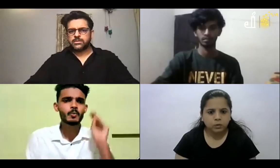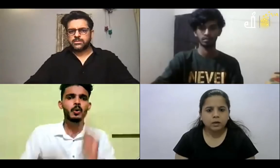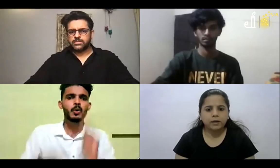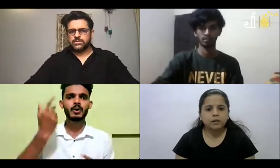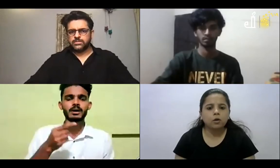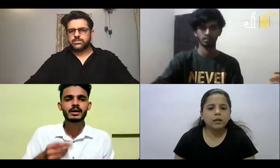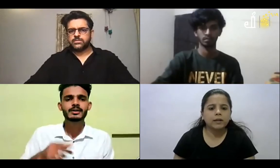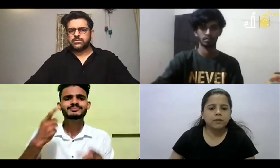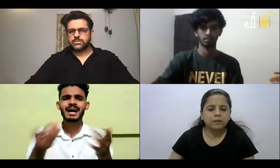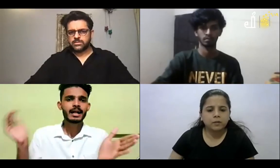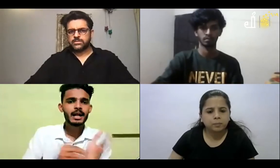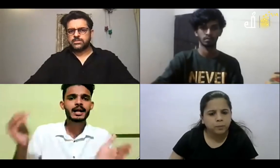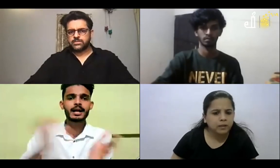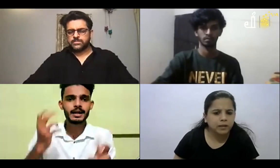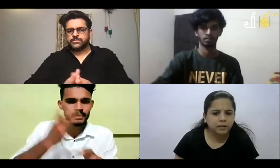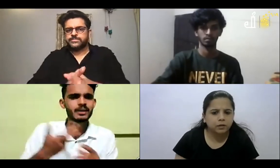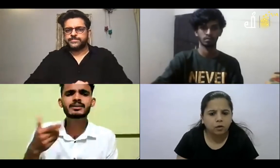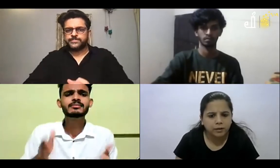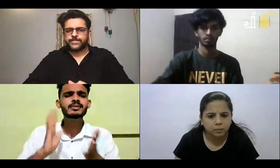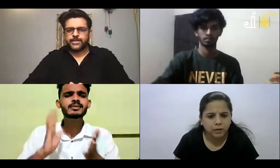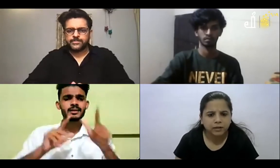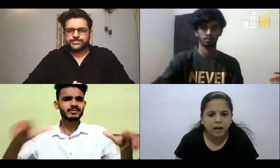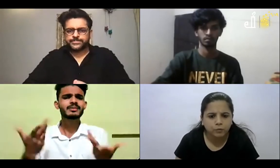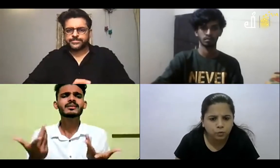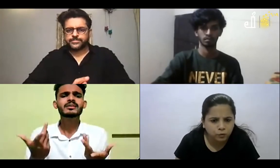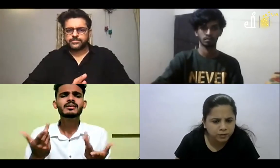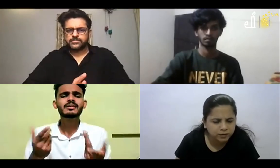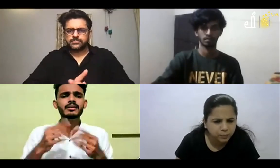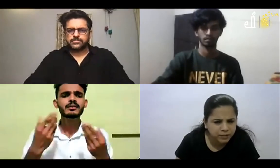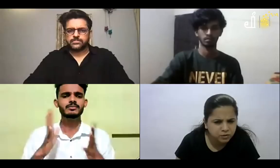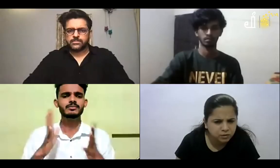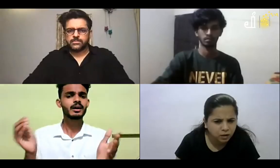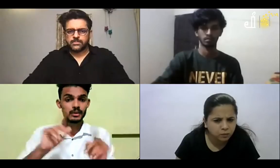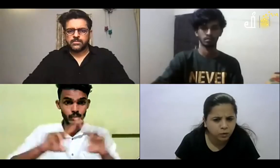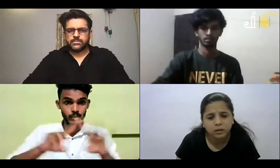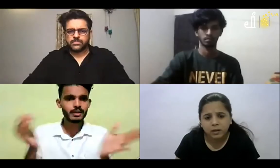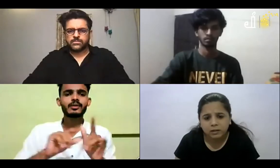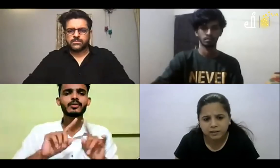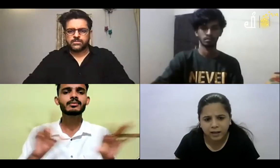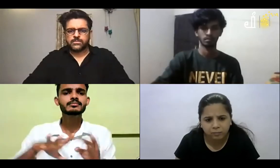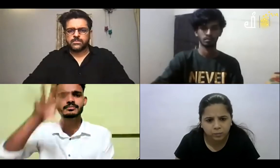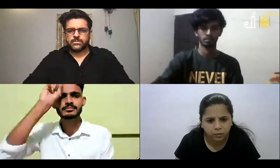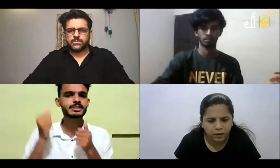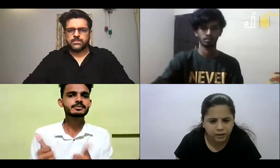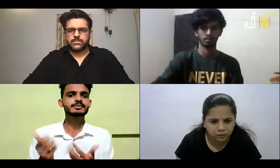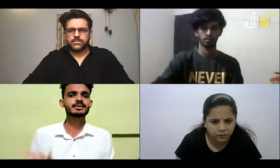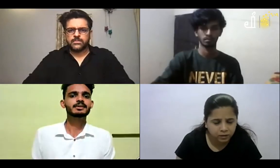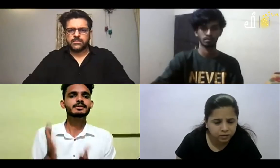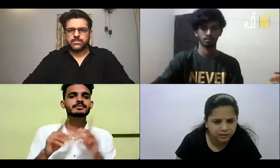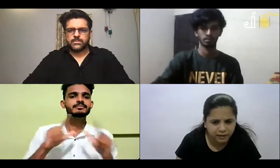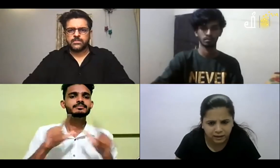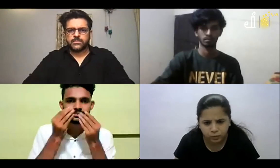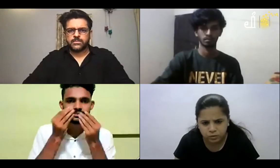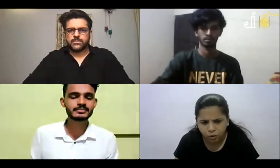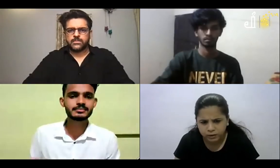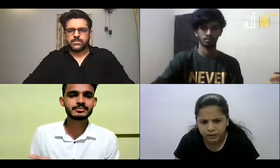So in cochlear, whenever people are getting the cochlear implant, they have to go for the speech. What things they have been provided with, whether the